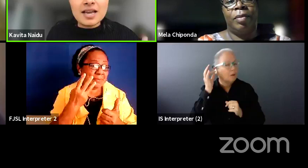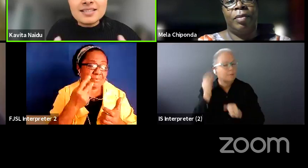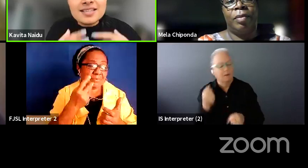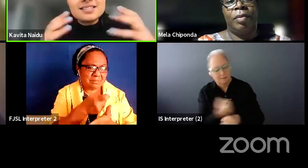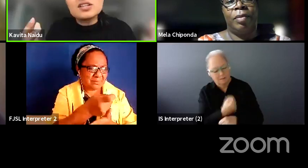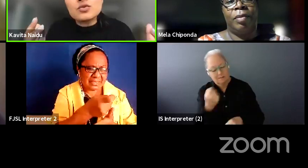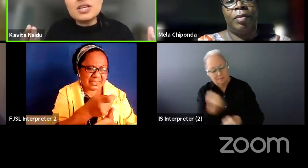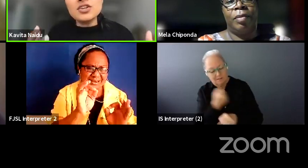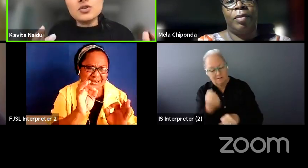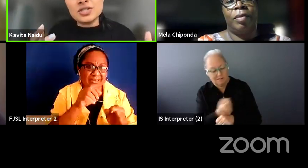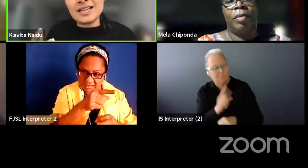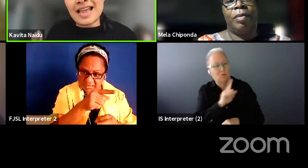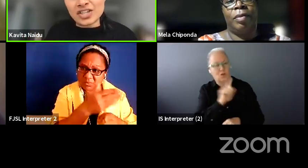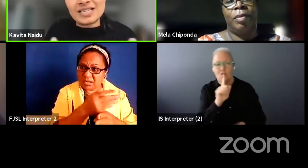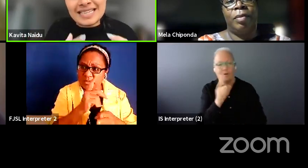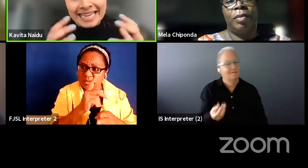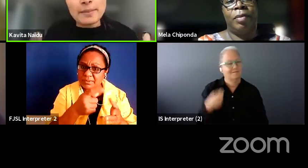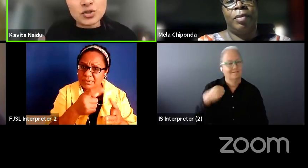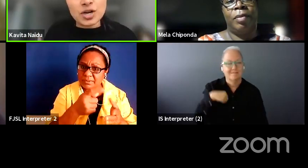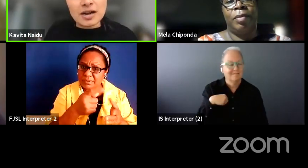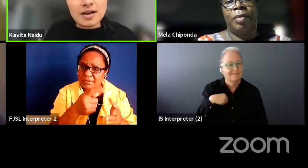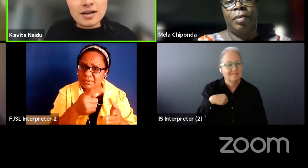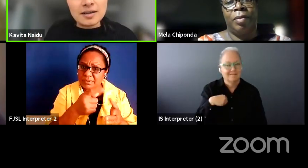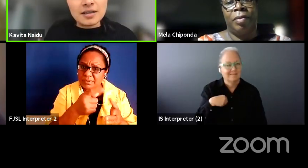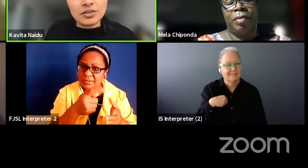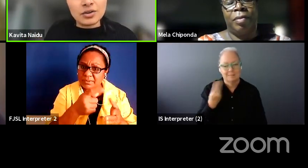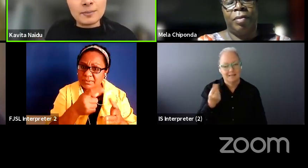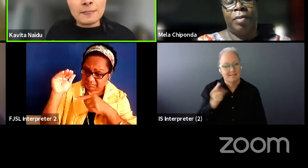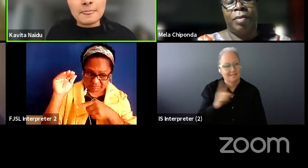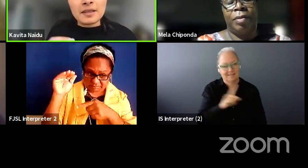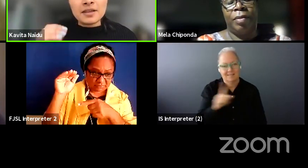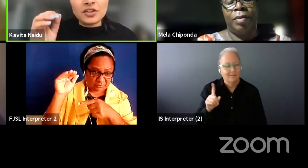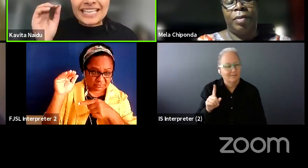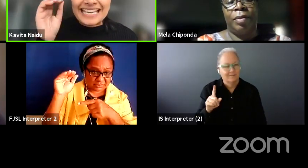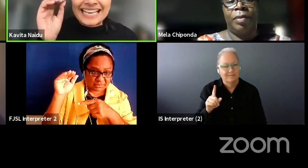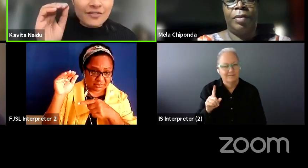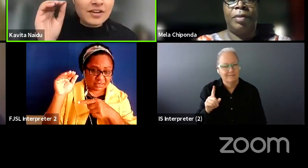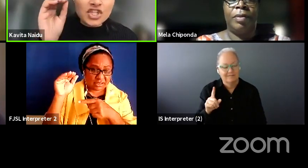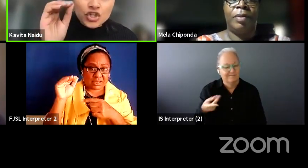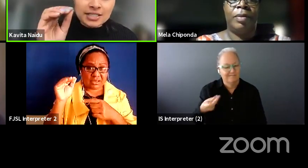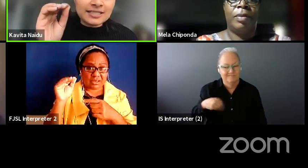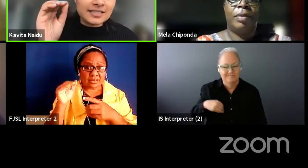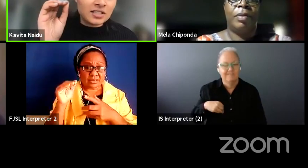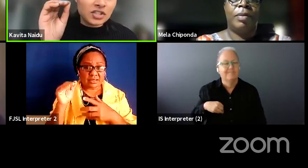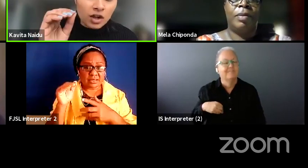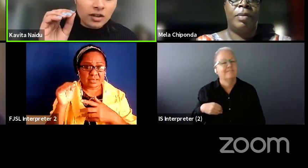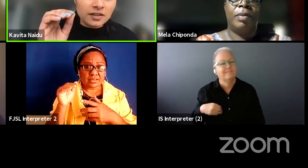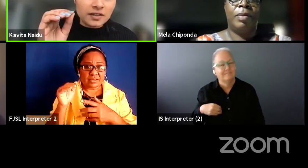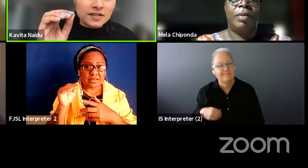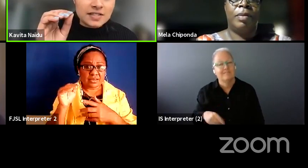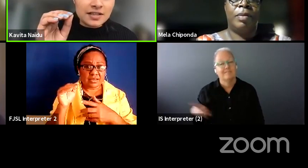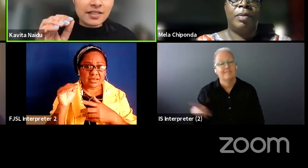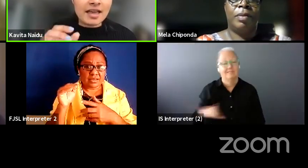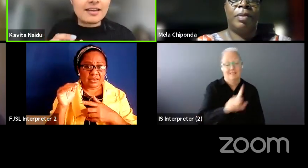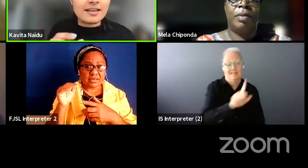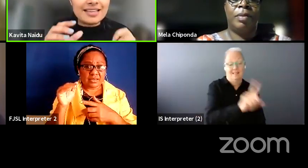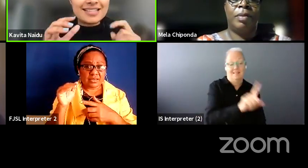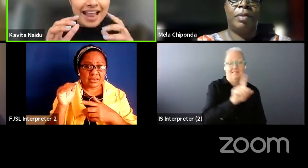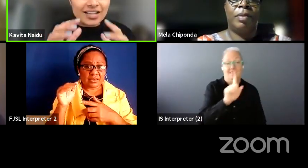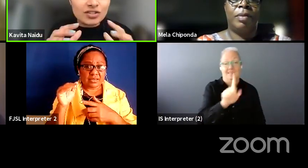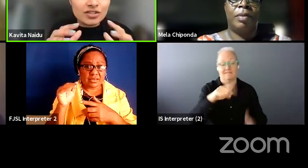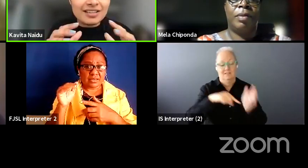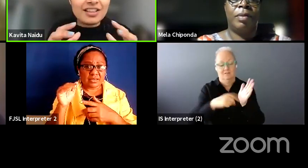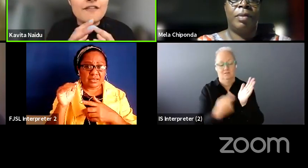about. Does the Green New Deal actually capture the $11 trillion that